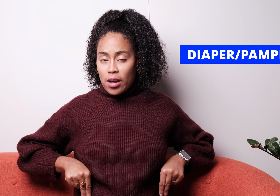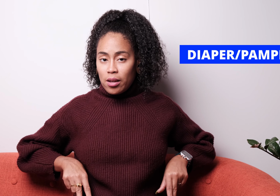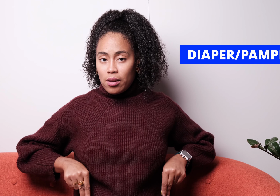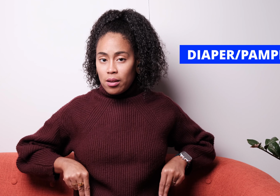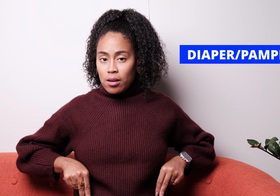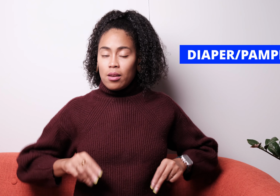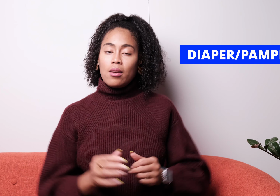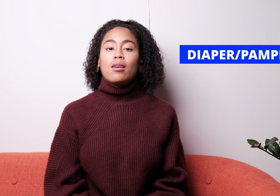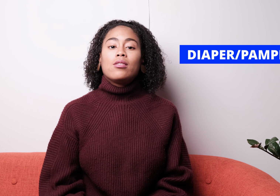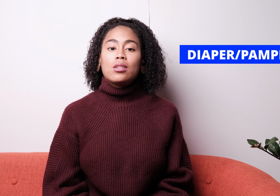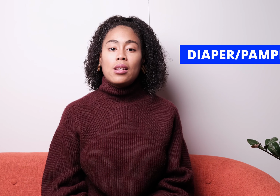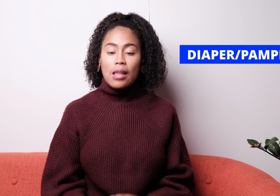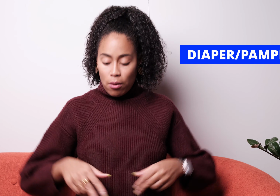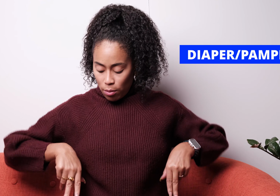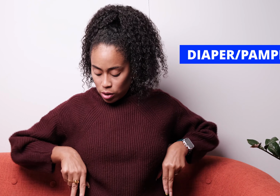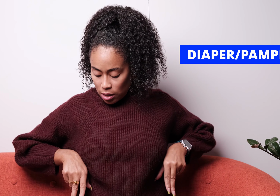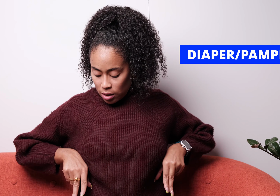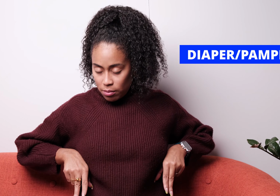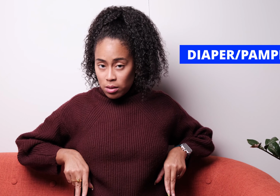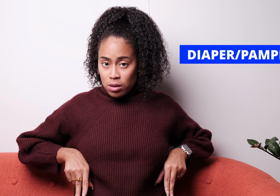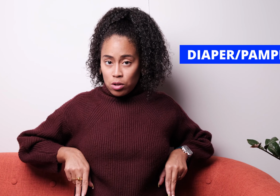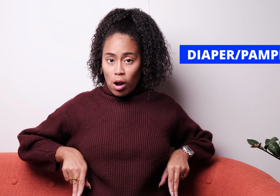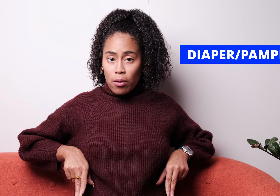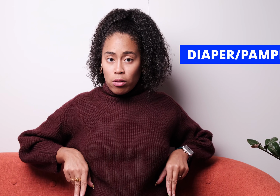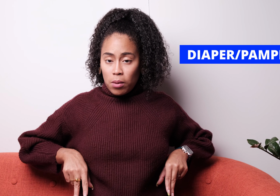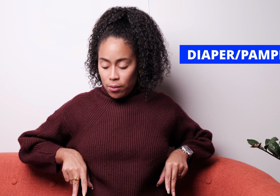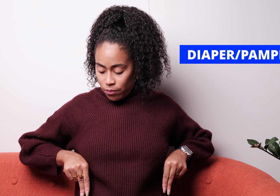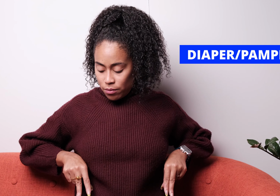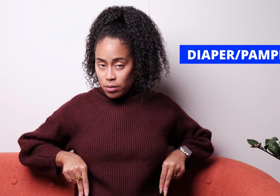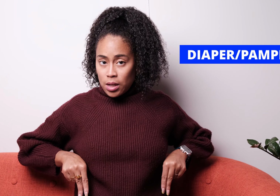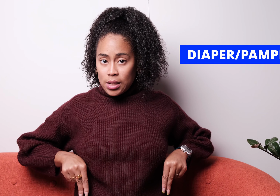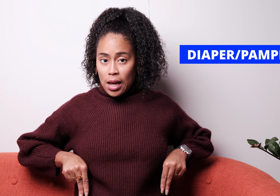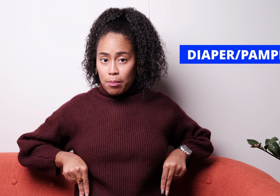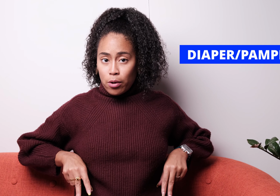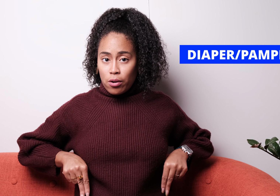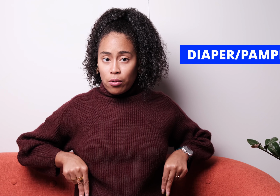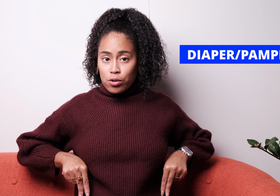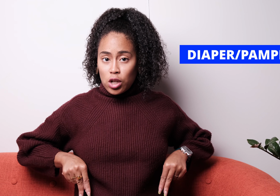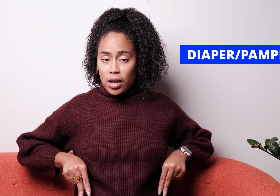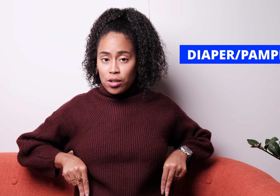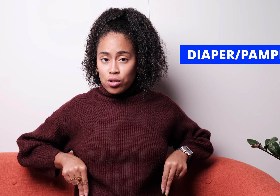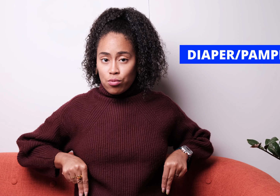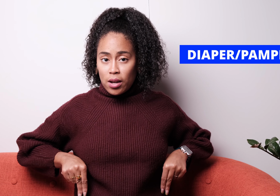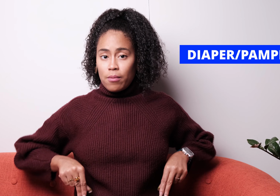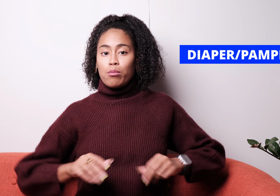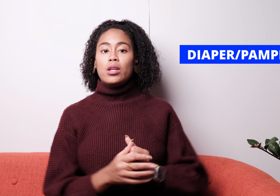right? Just like that. One more time. Try it with me. Diaper or change, right? Pretty